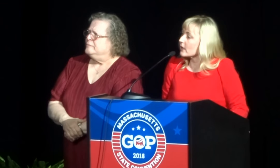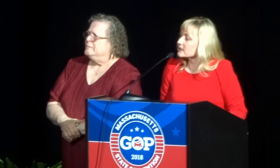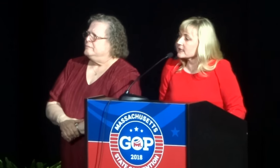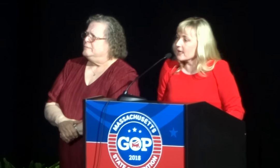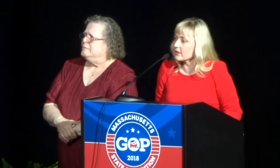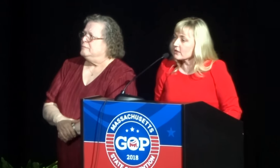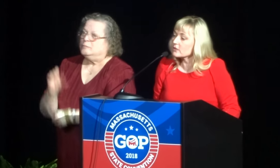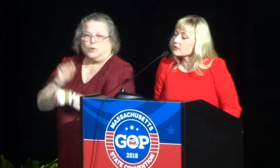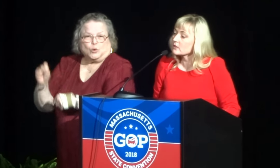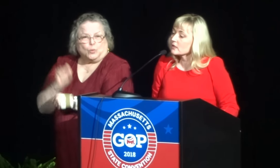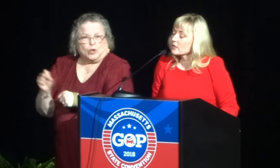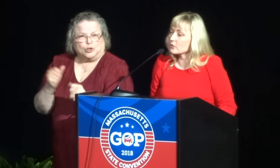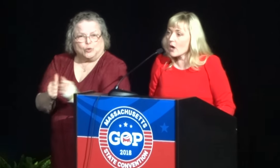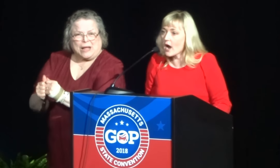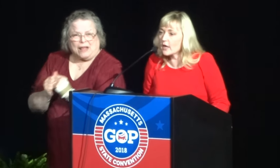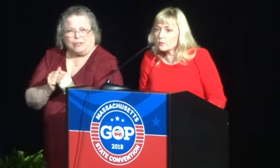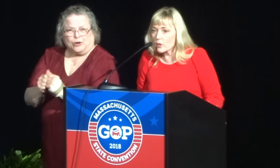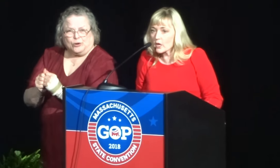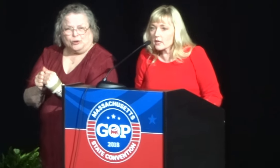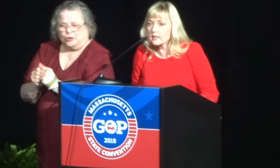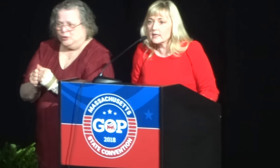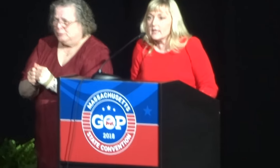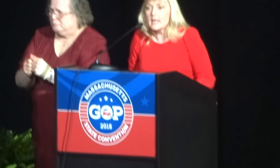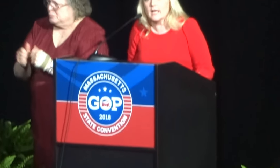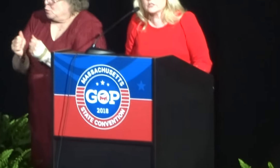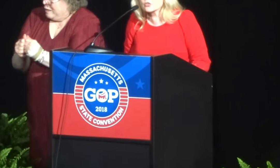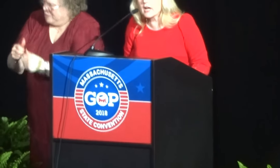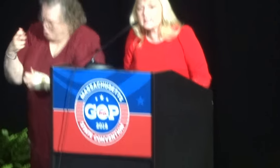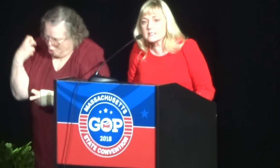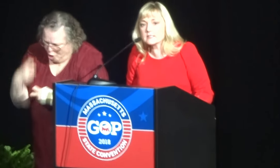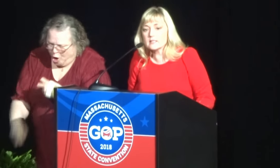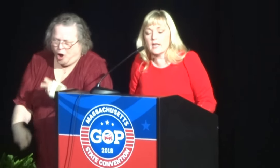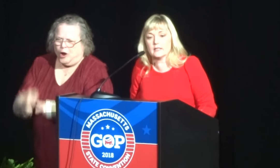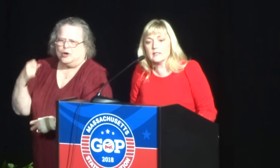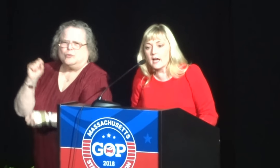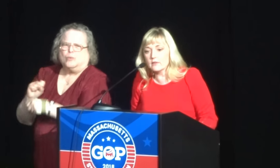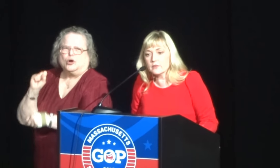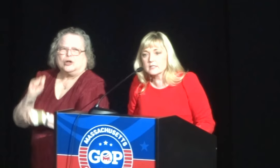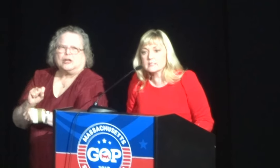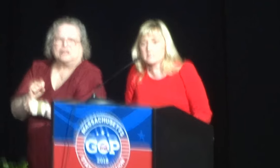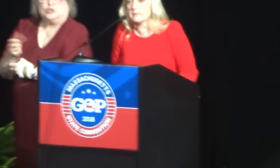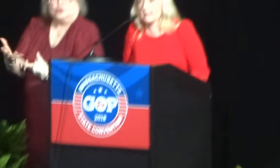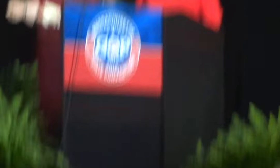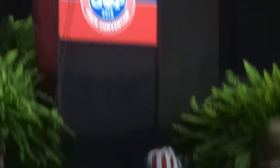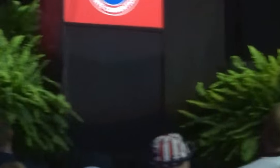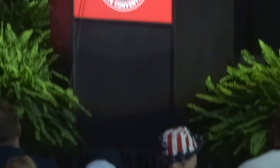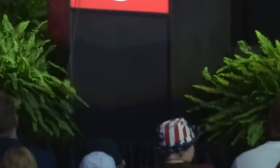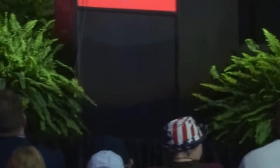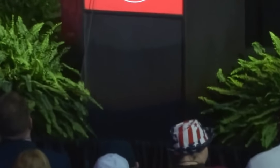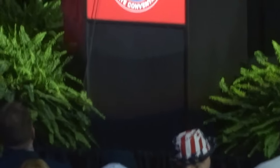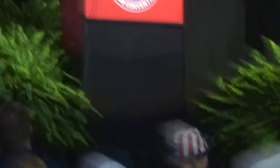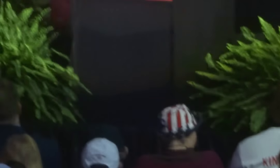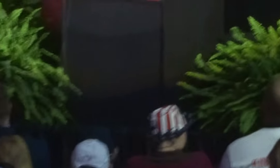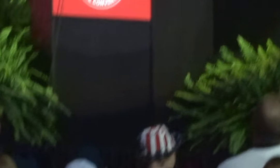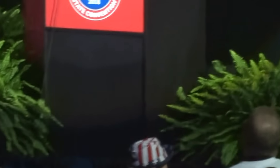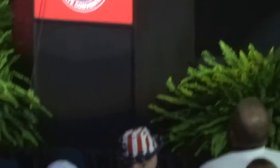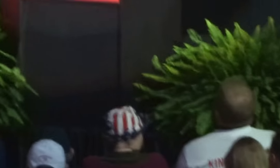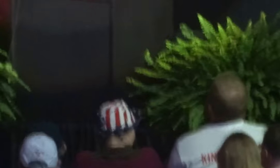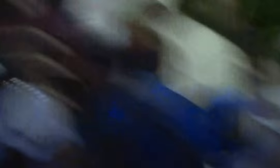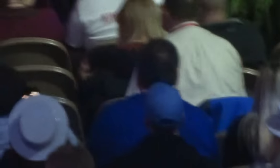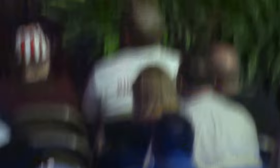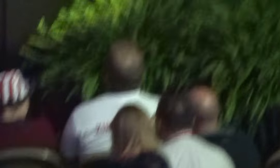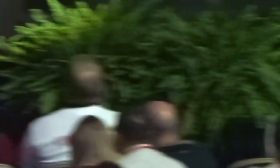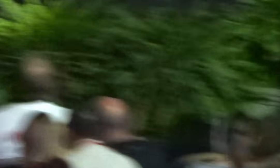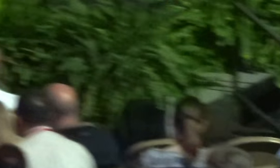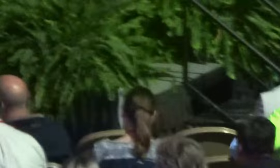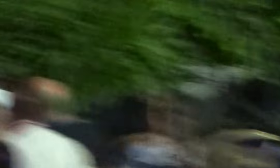We work together through hard work and trust and love to make it work out. He